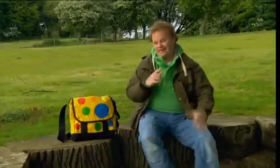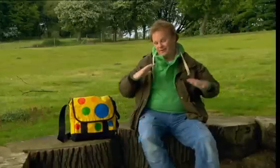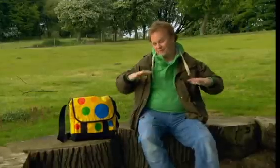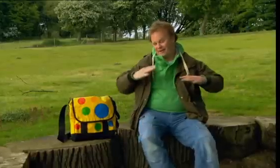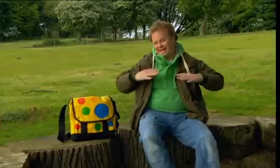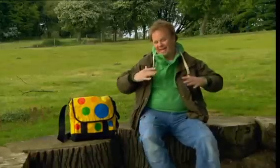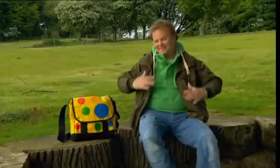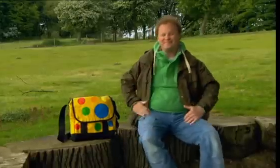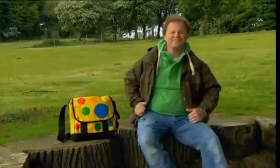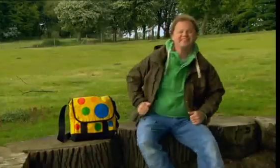you ready?